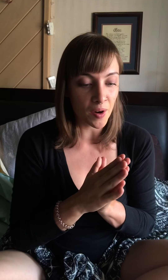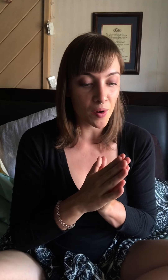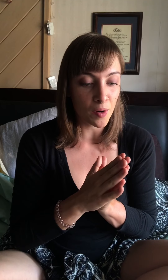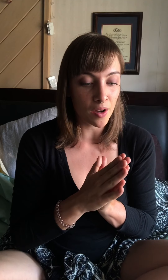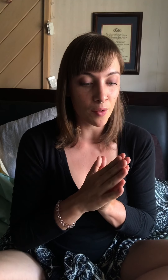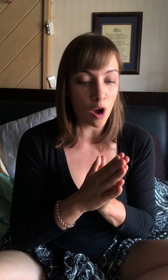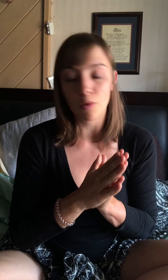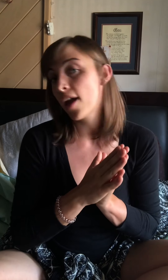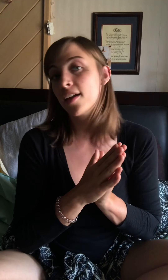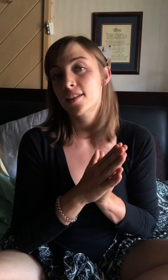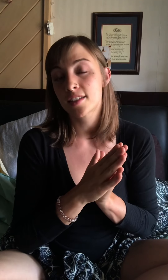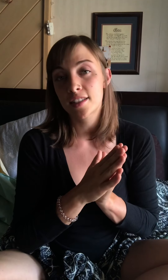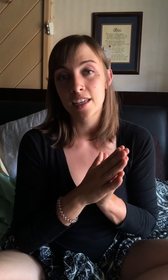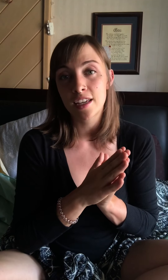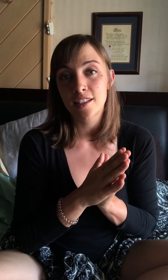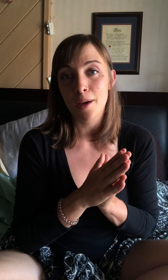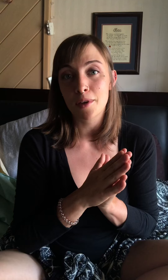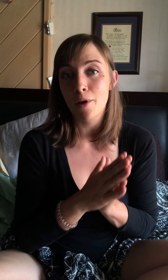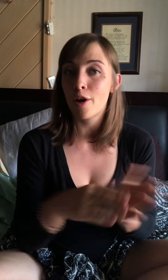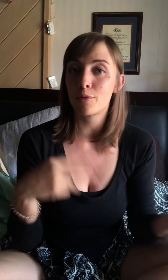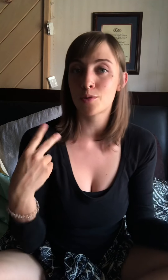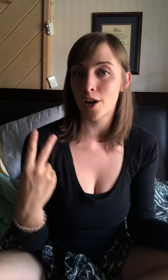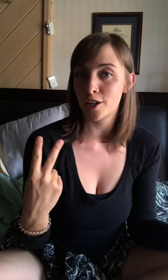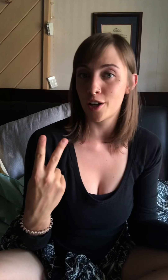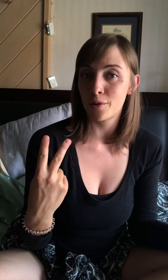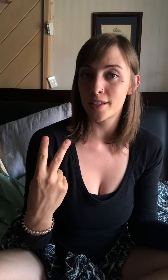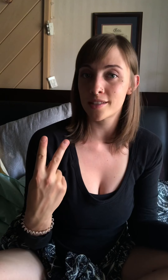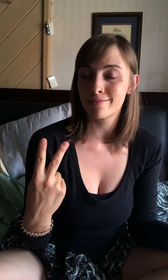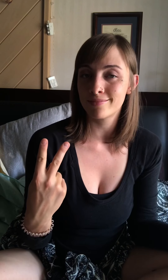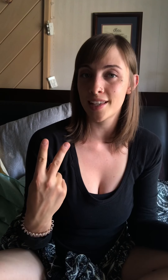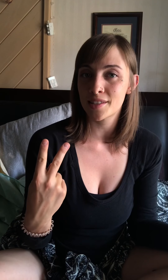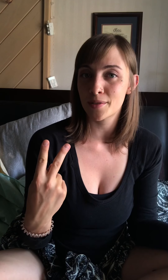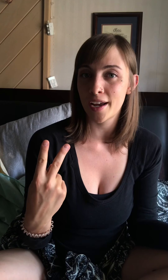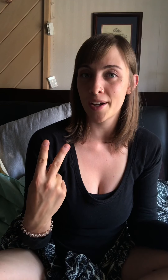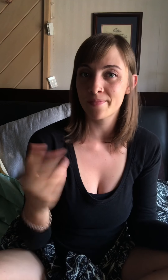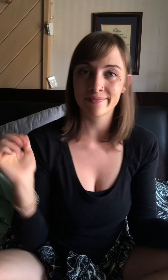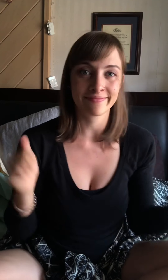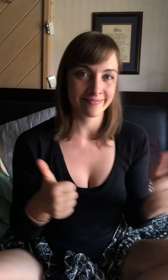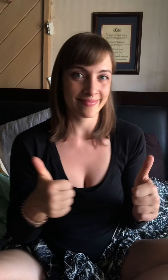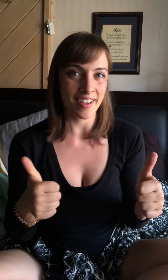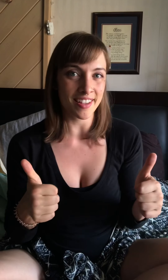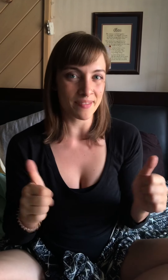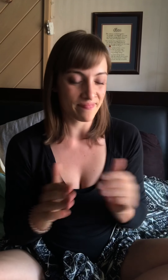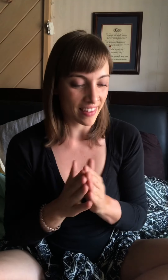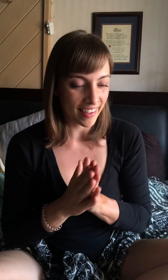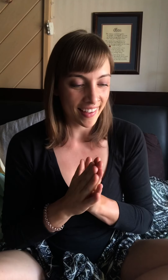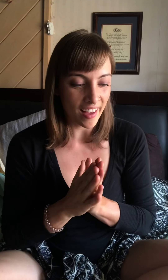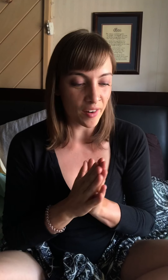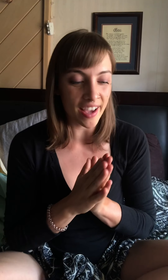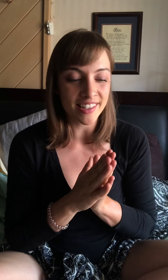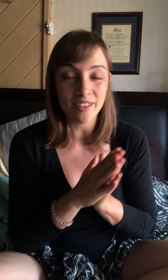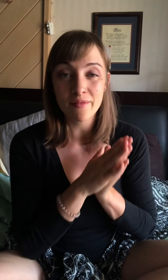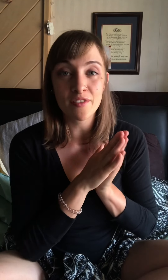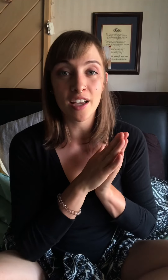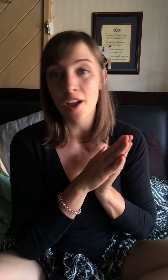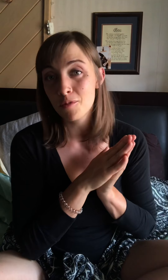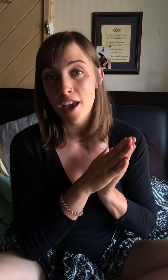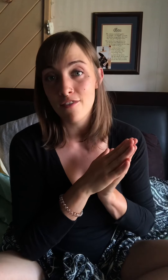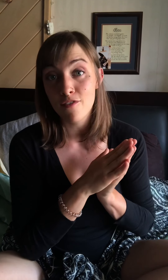so, and T-W-O, which we already know is this right here. Awesome. Okay, so moving on, we have